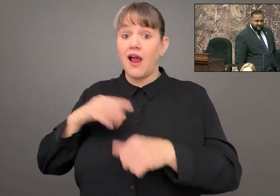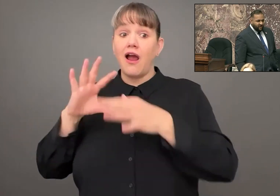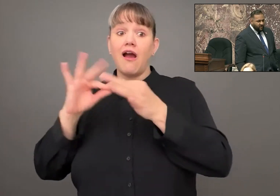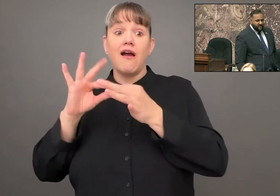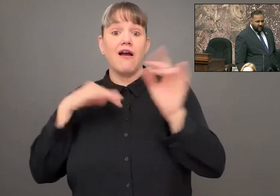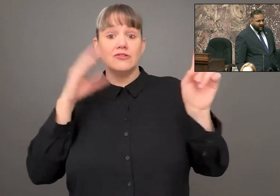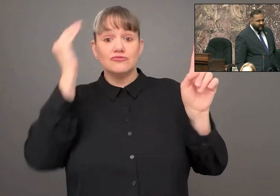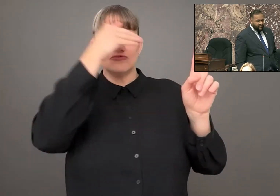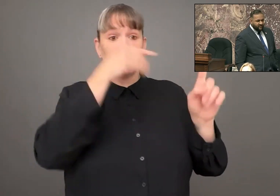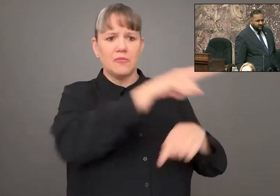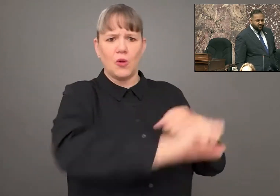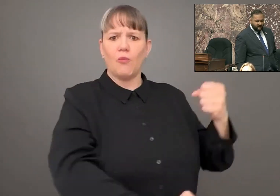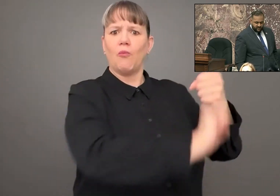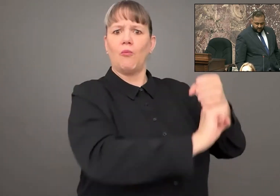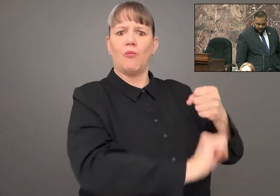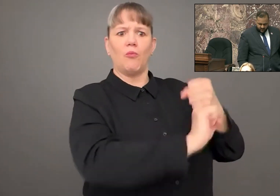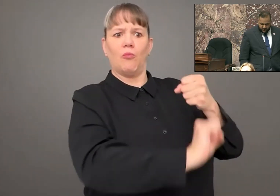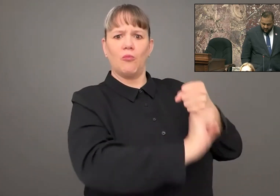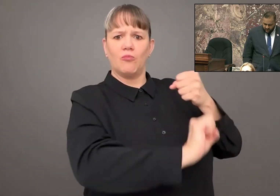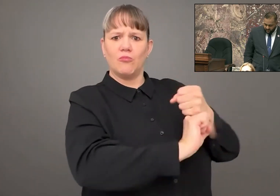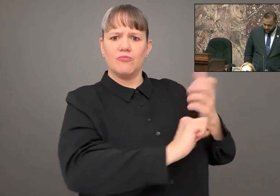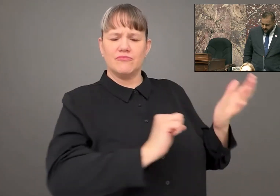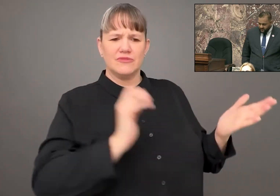What is going on?